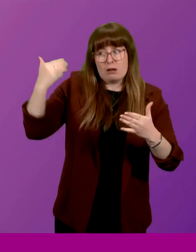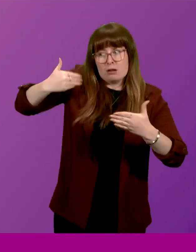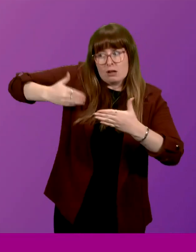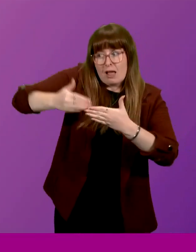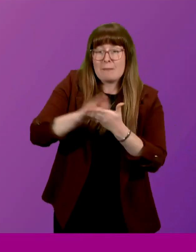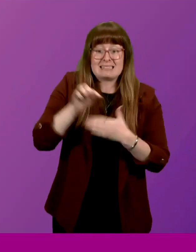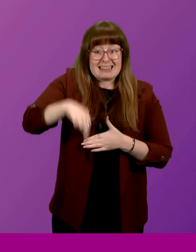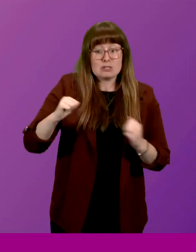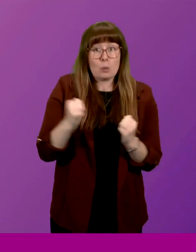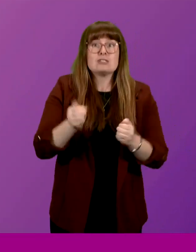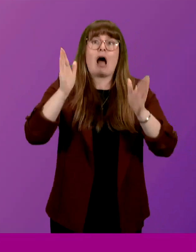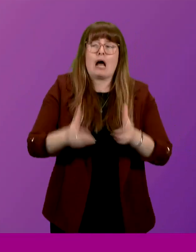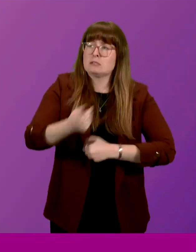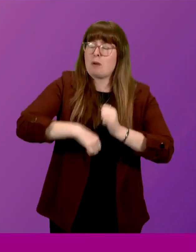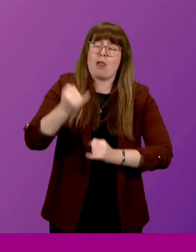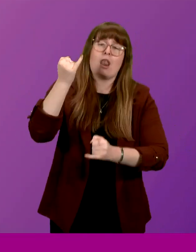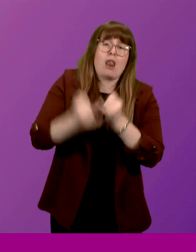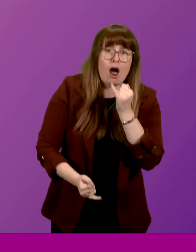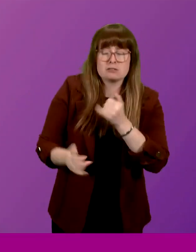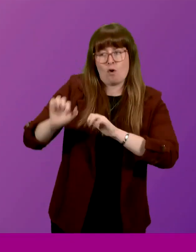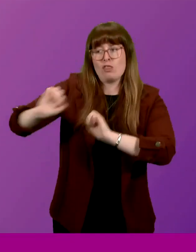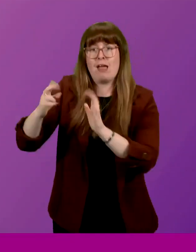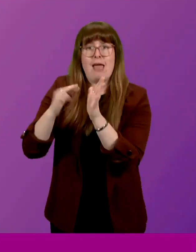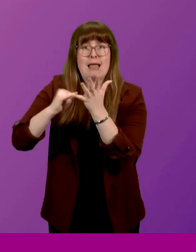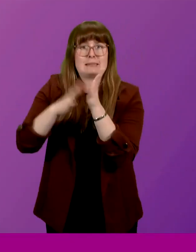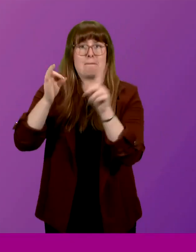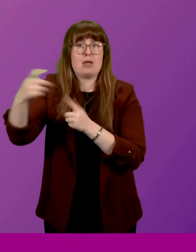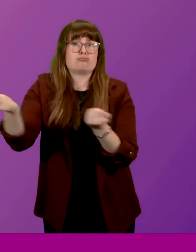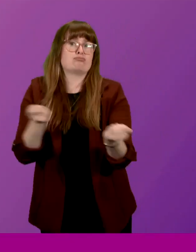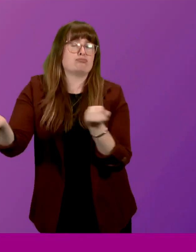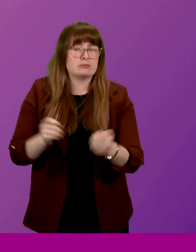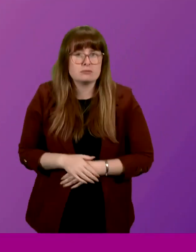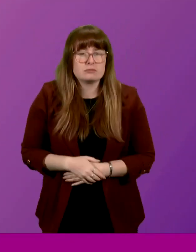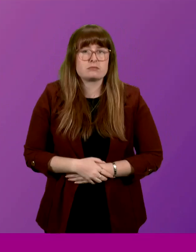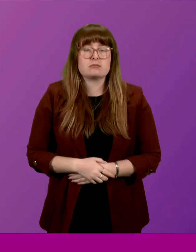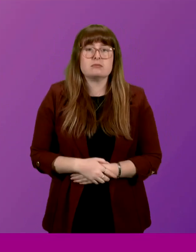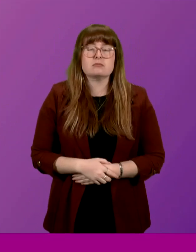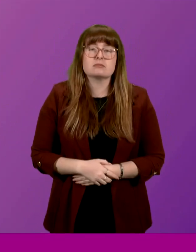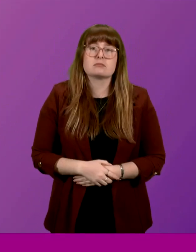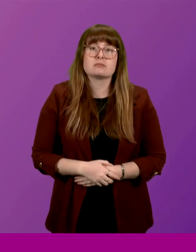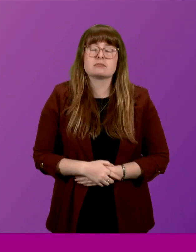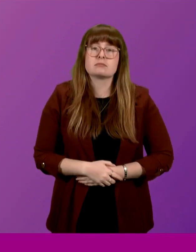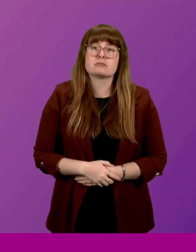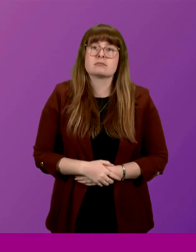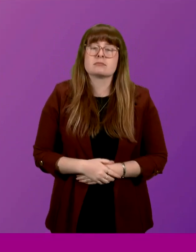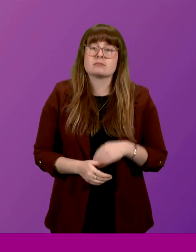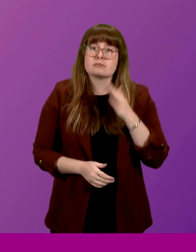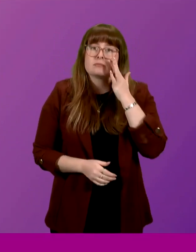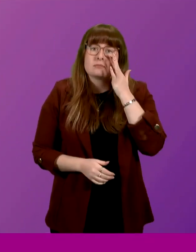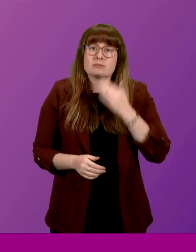this winter the last that the SNP are in charge of our NHS? First Minister.